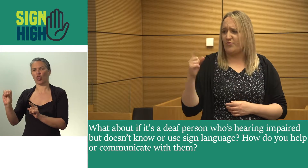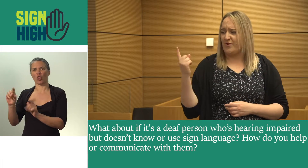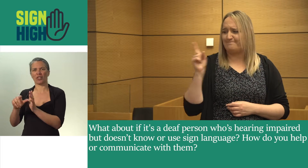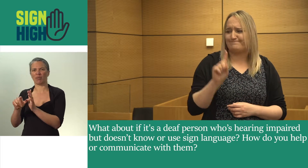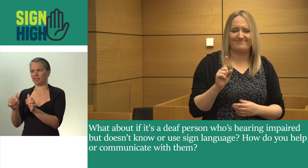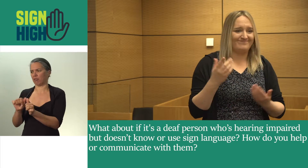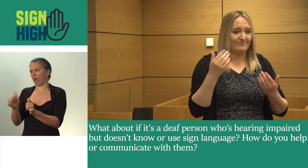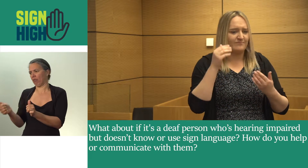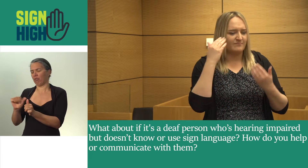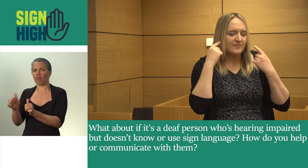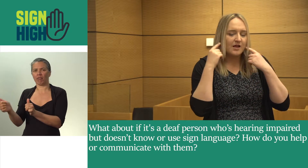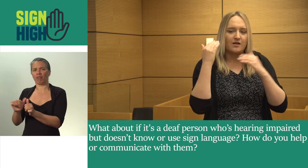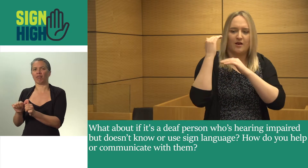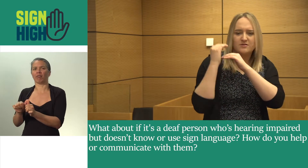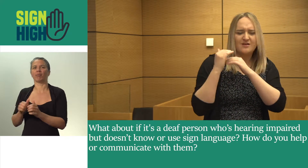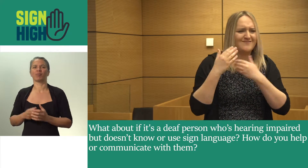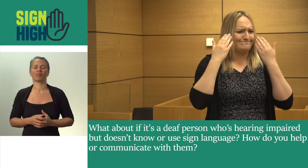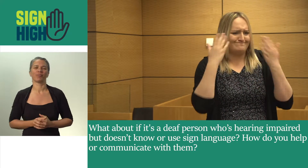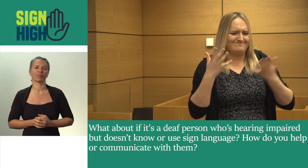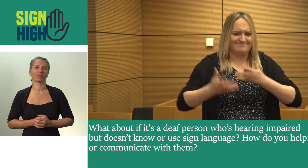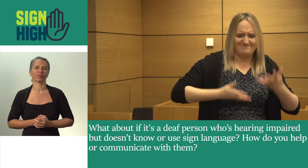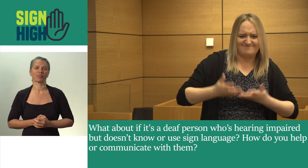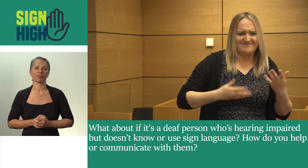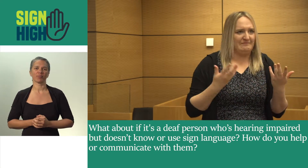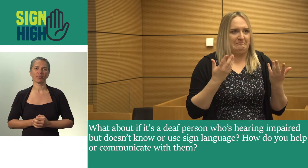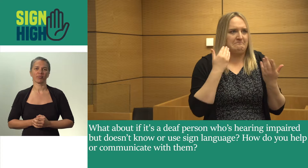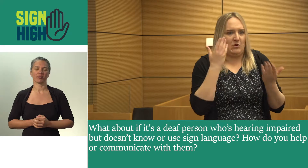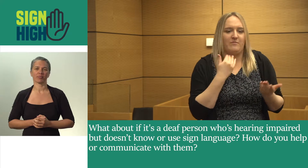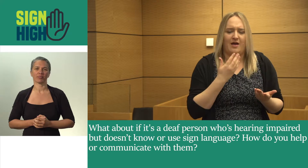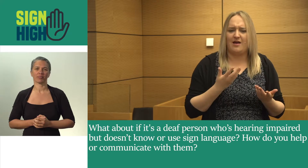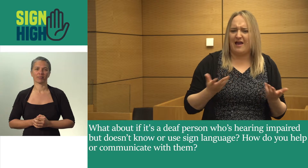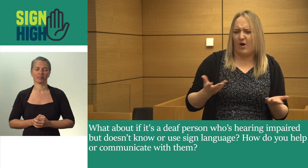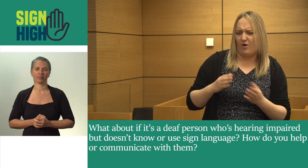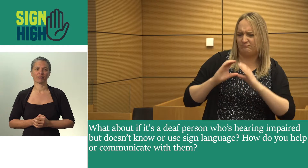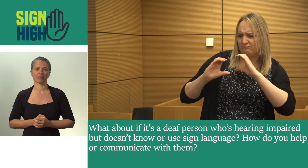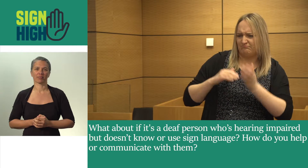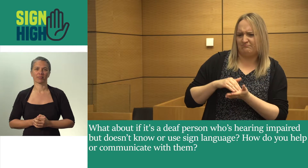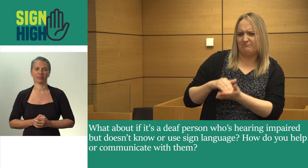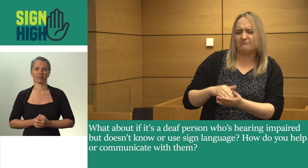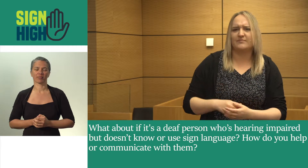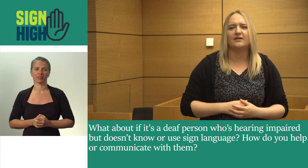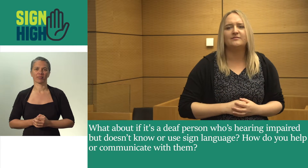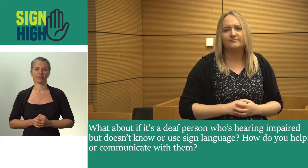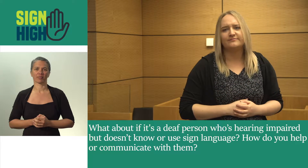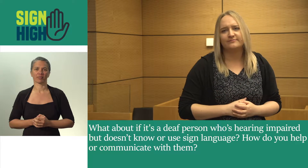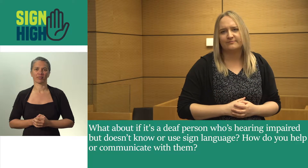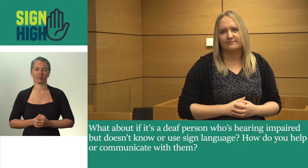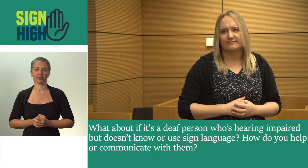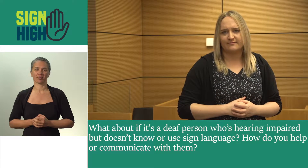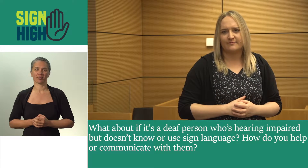What about if it's a deaf person or a hearing impaired person who doesn't know or use sign language? How would you help or communicate with them?